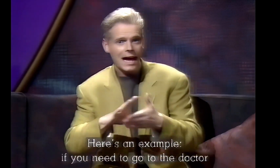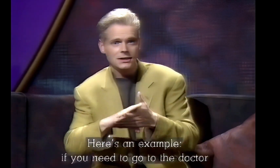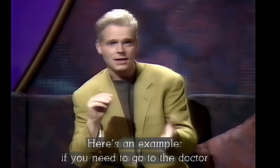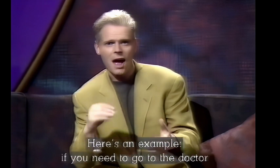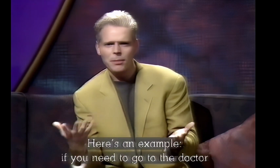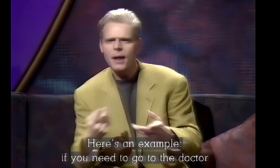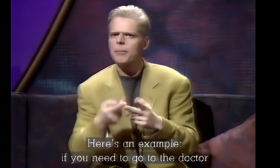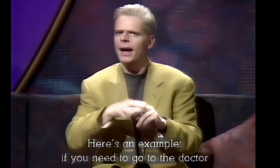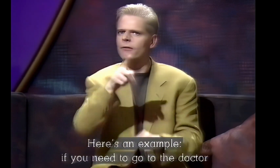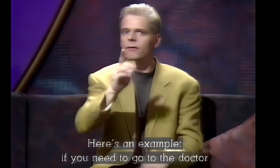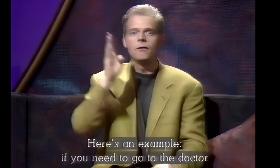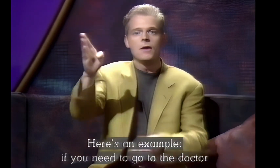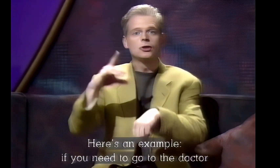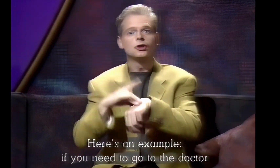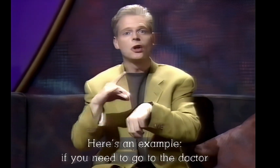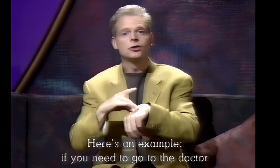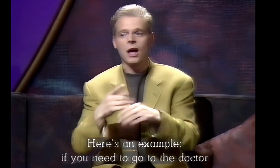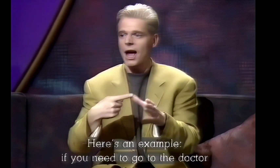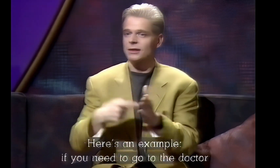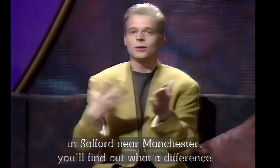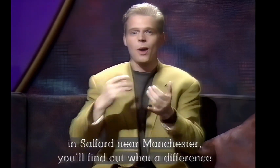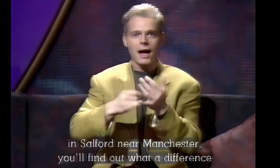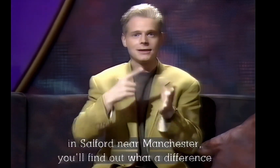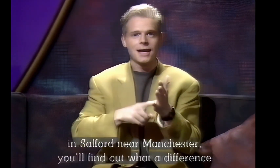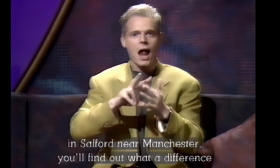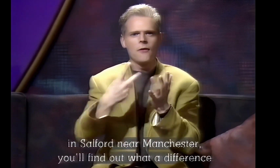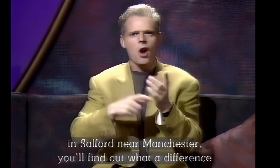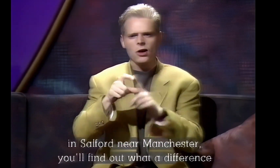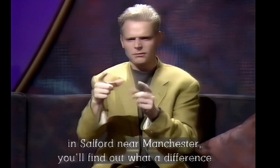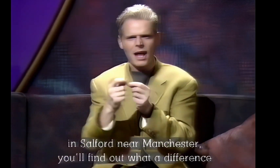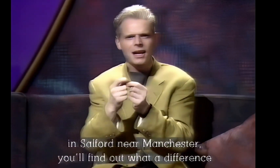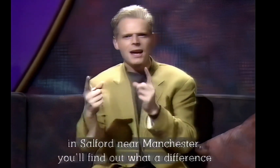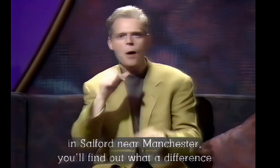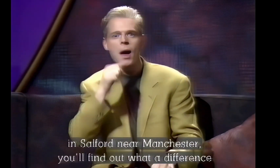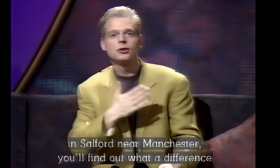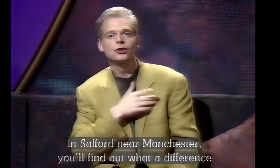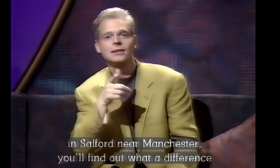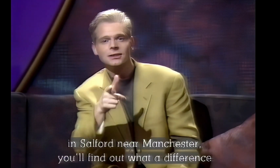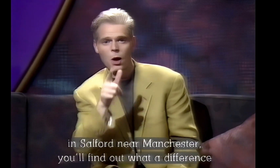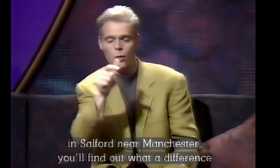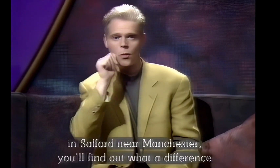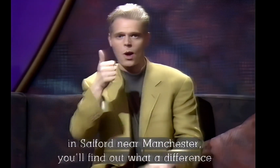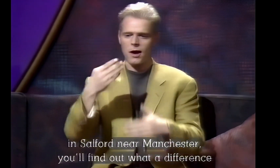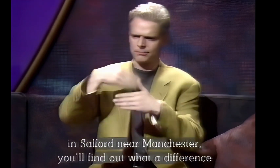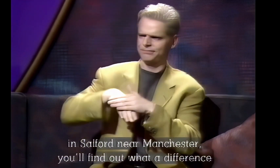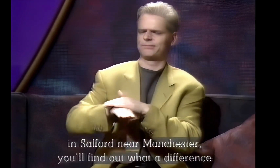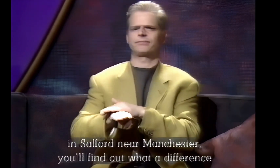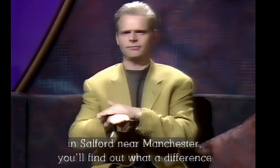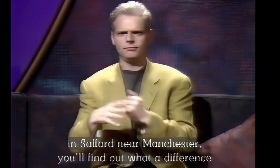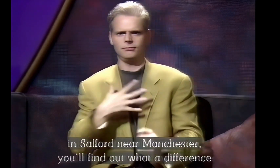Here's an example. If you need to go to the doctor in Salford, near Manchester, you'll find out what difference